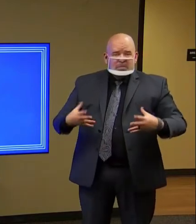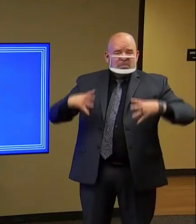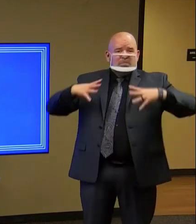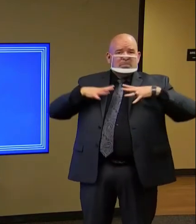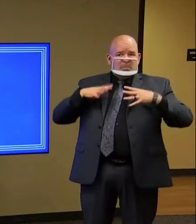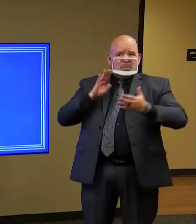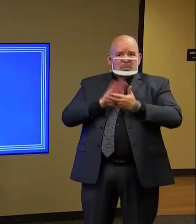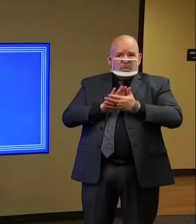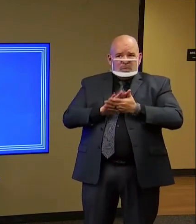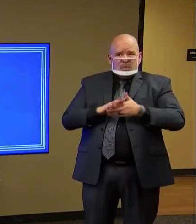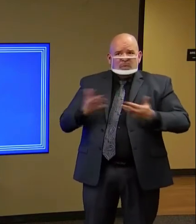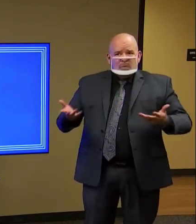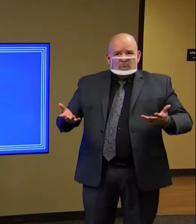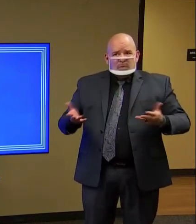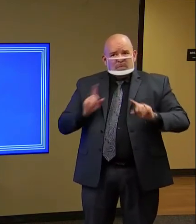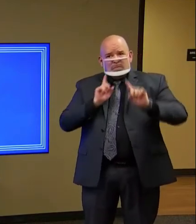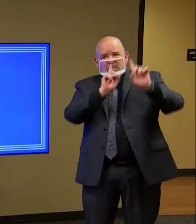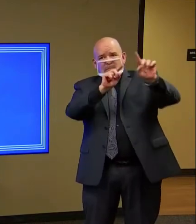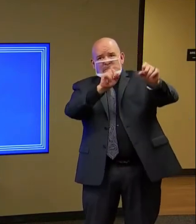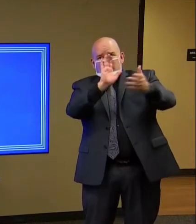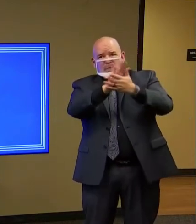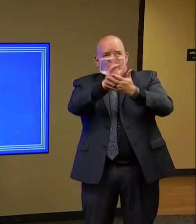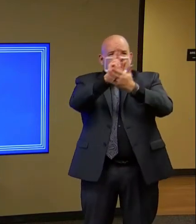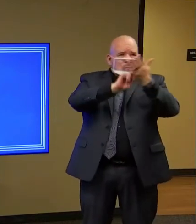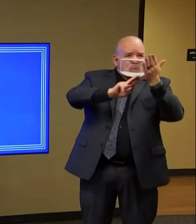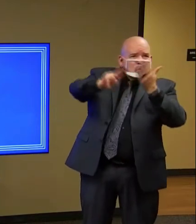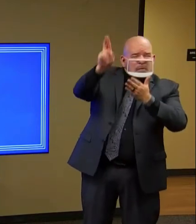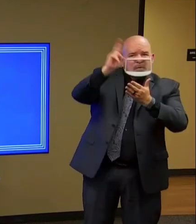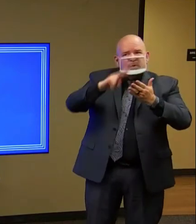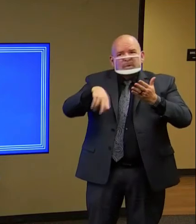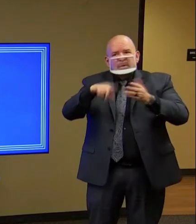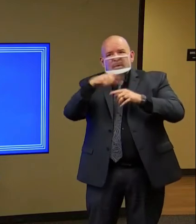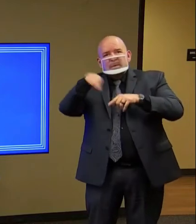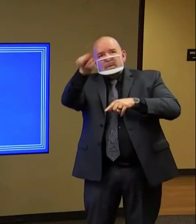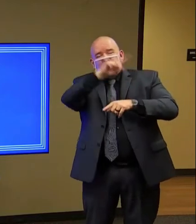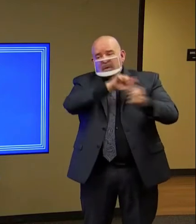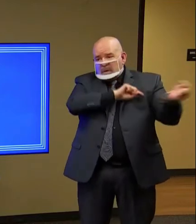in person, the universities, some of the holiday,